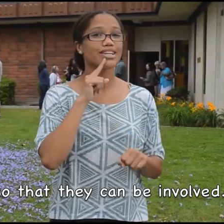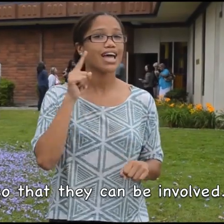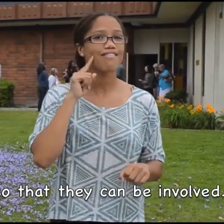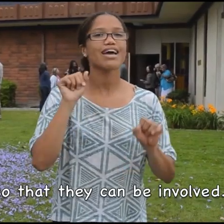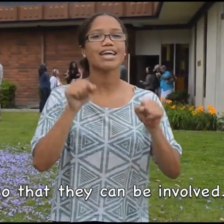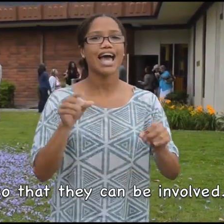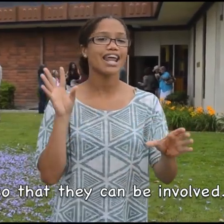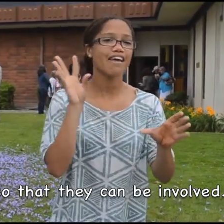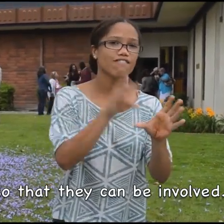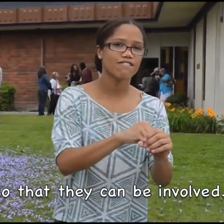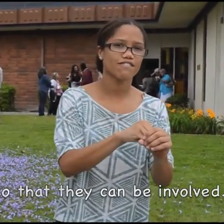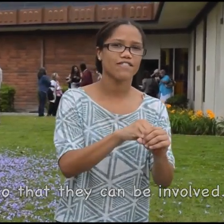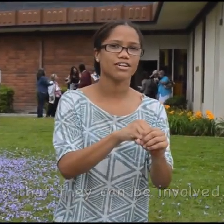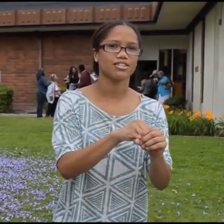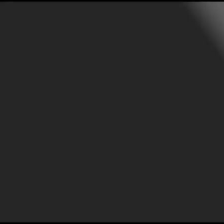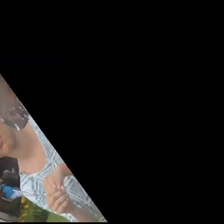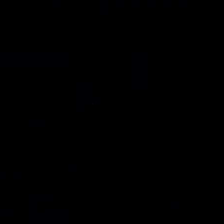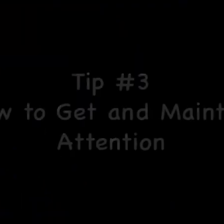be involved.